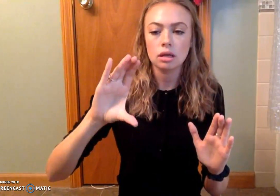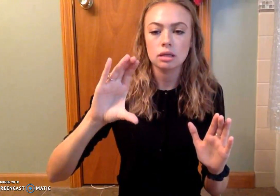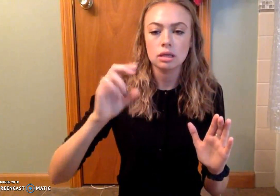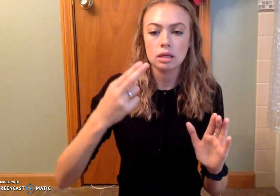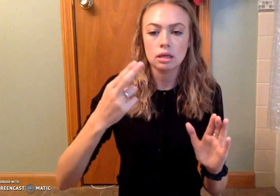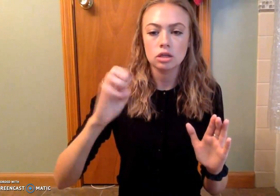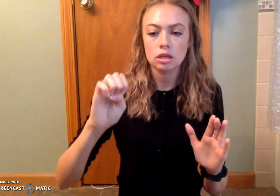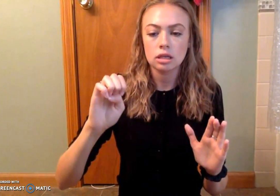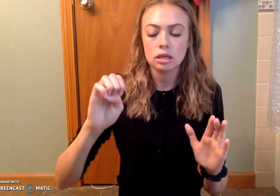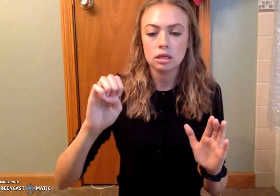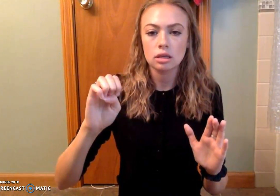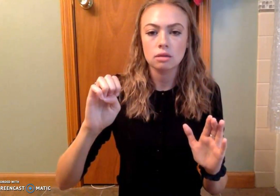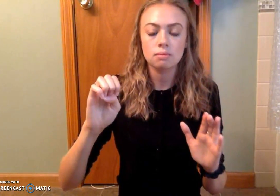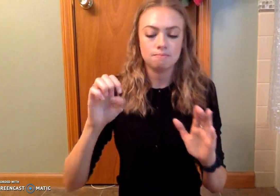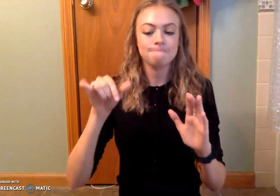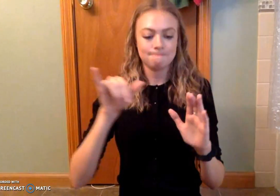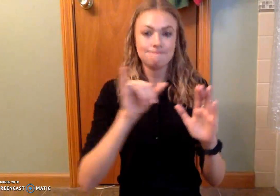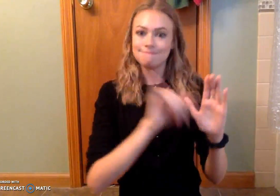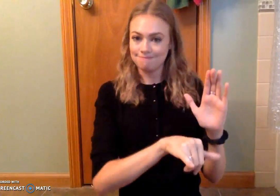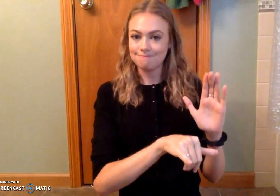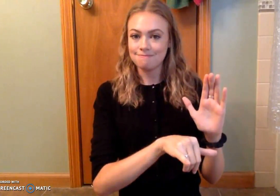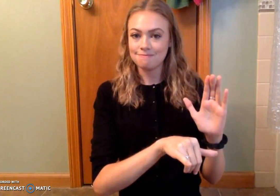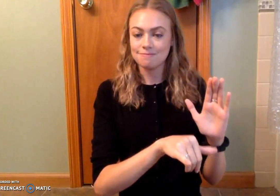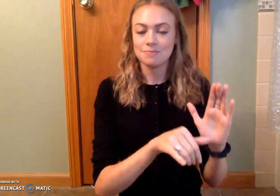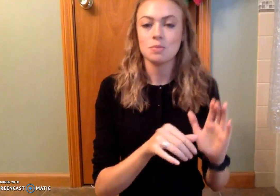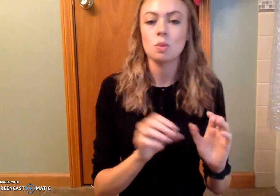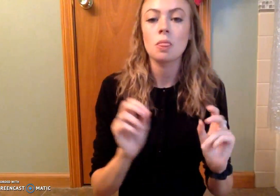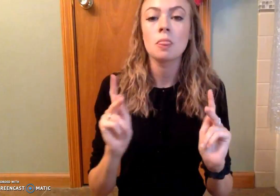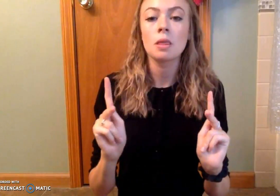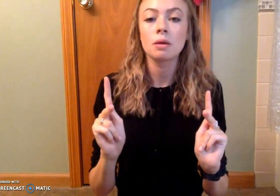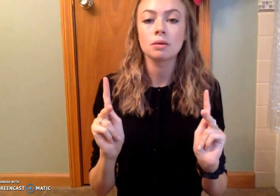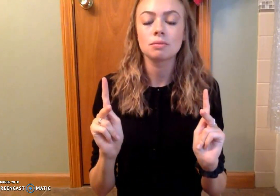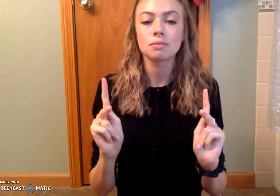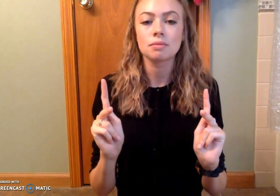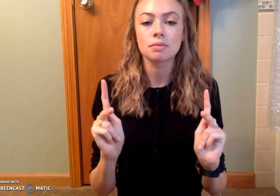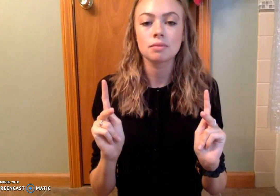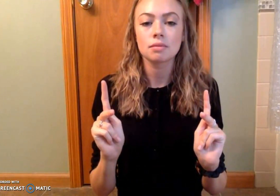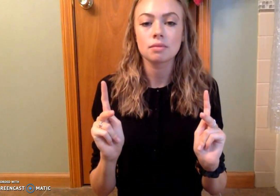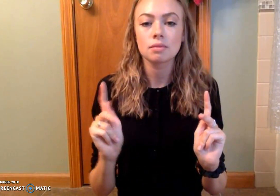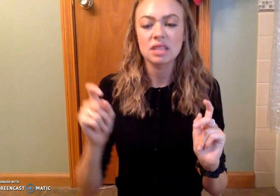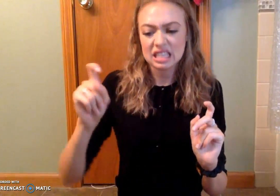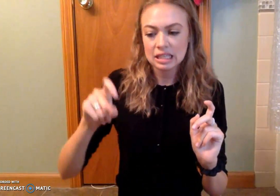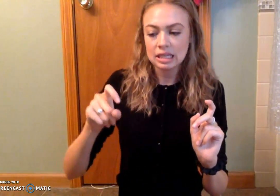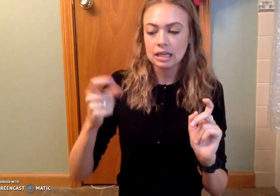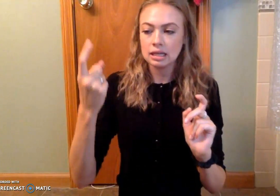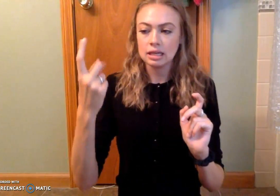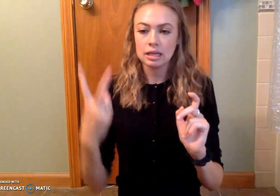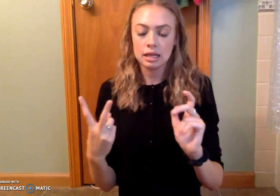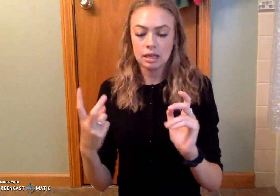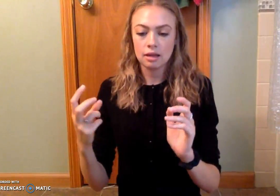Quiche, quiche. Okay. It requires you to use a half cup of butter, and we all know that butter